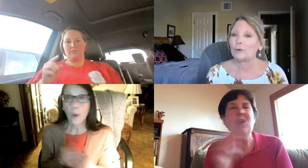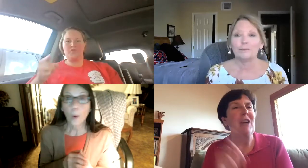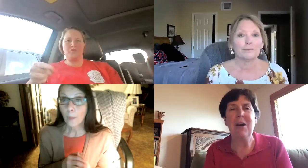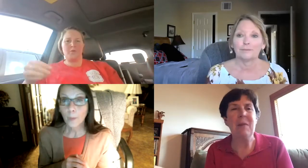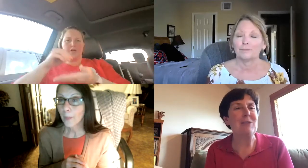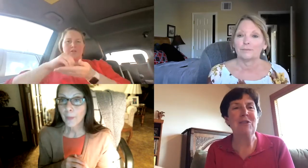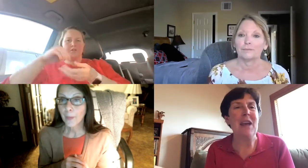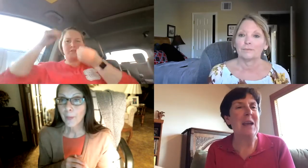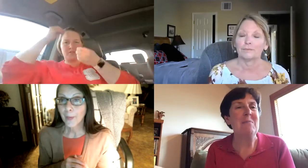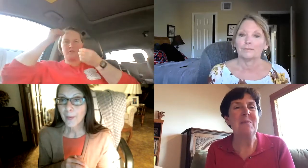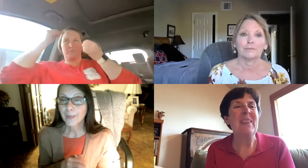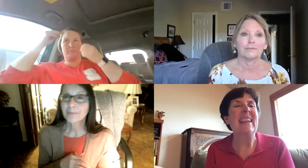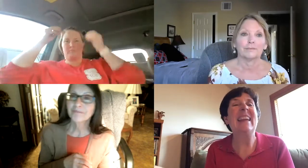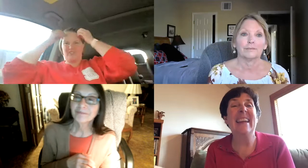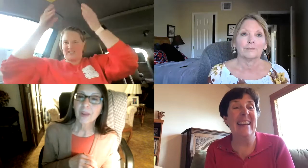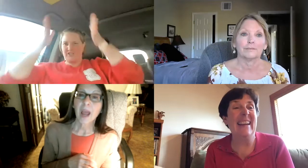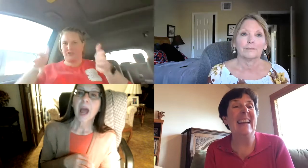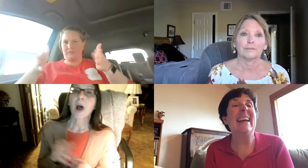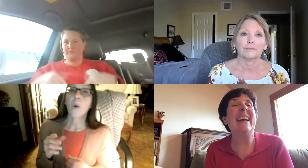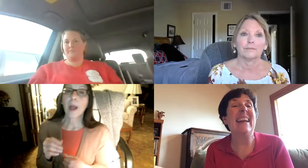They yep. don't care about your name.